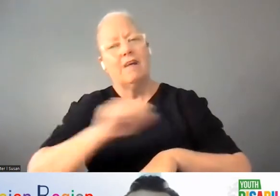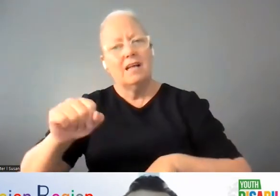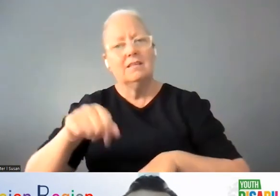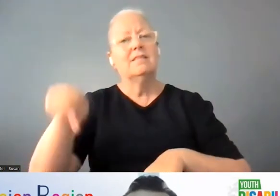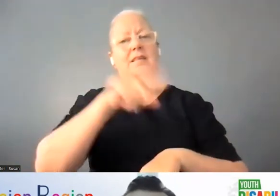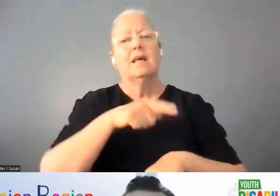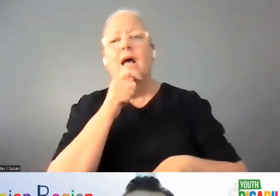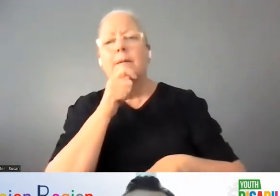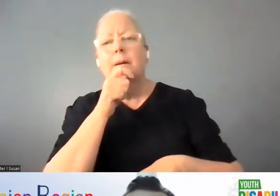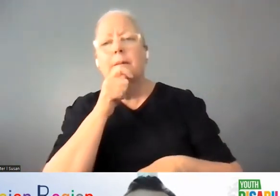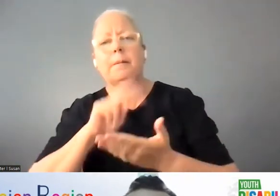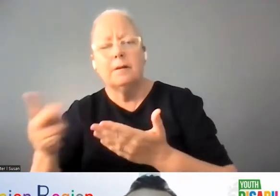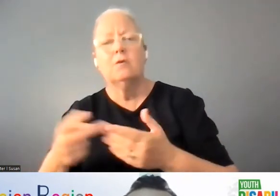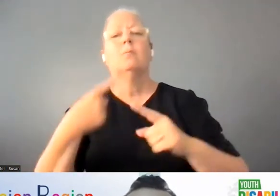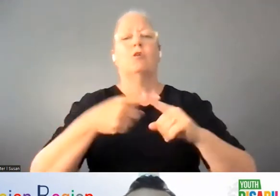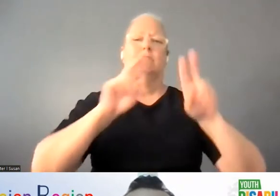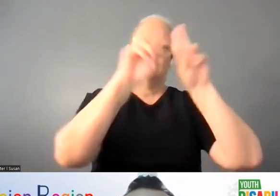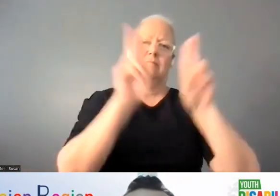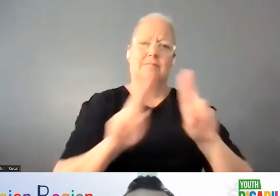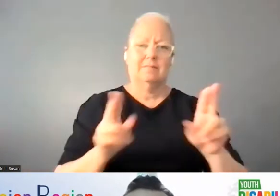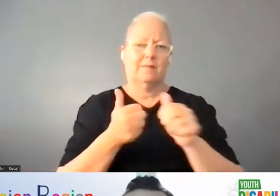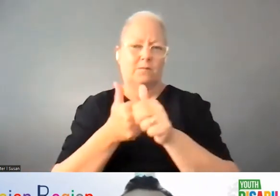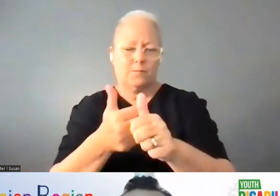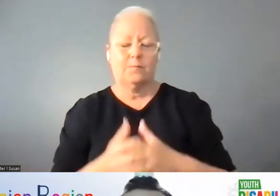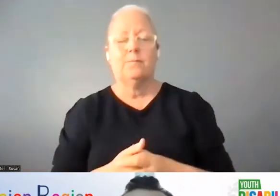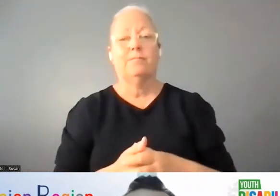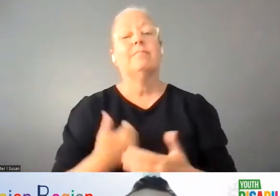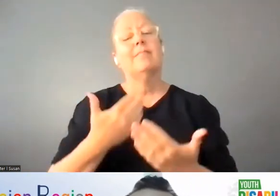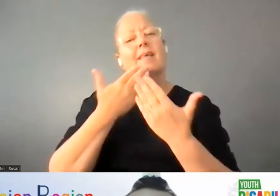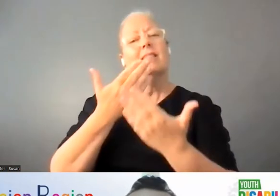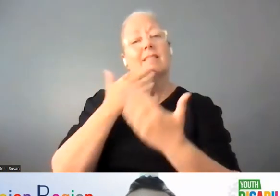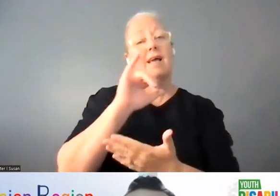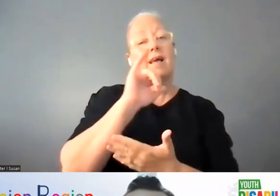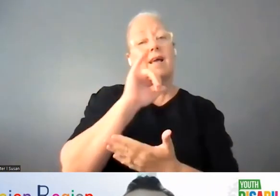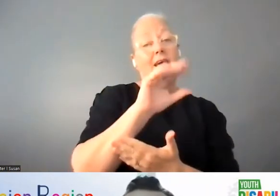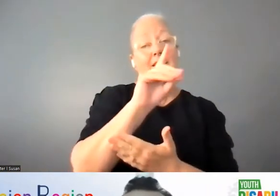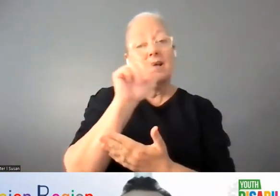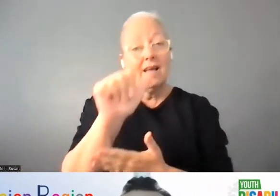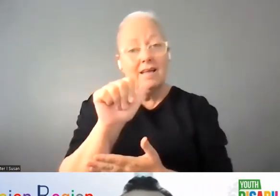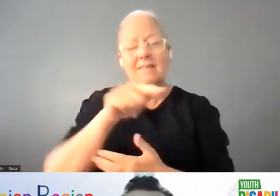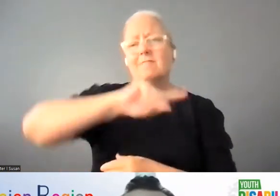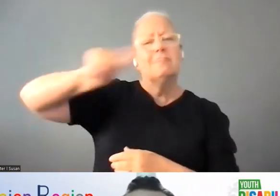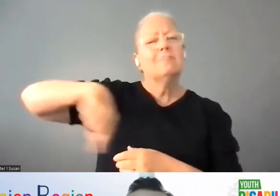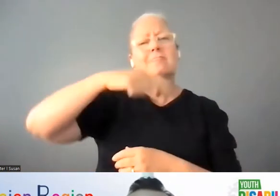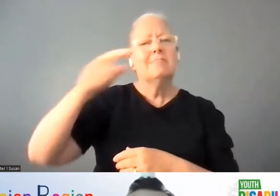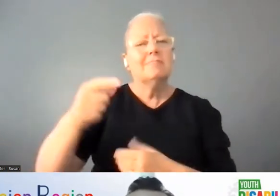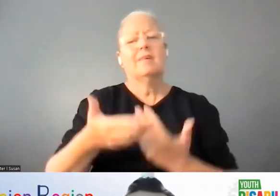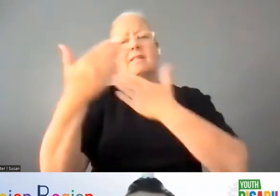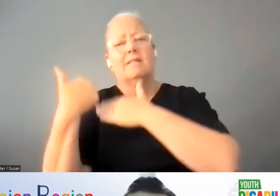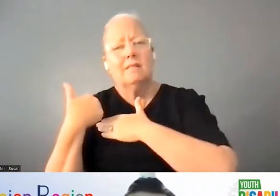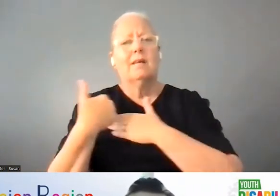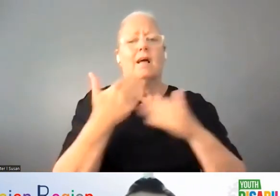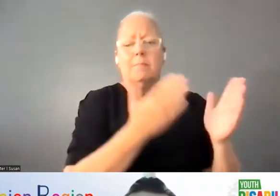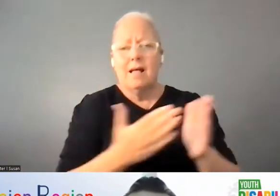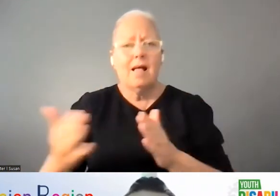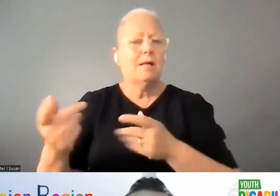We would like to thank the logistic and communication teams at the International Disability Alliance for their hard work and consideration in